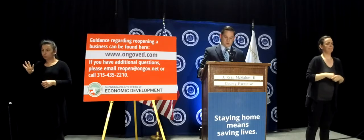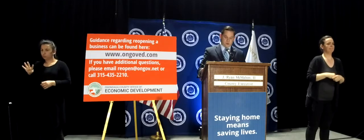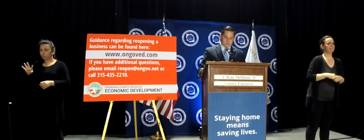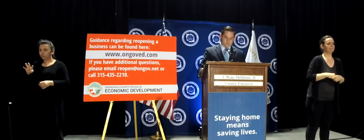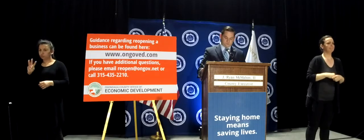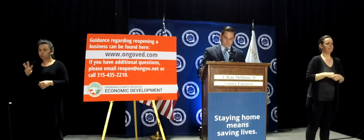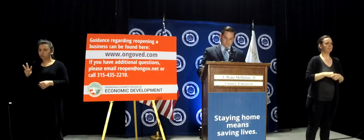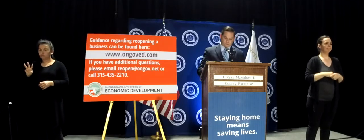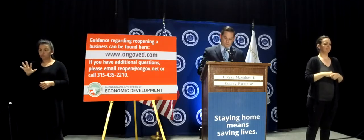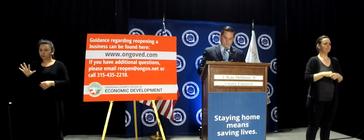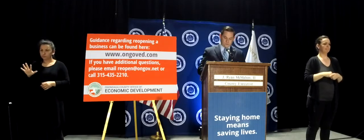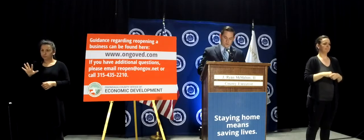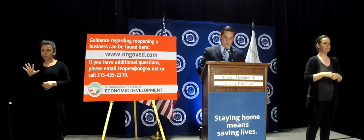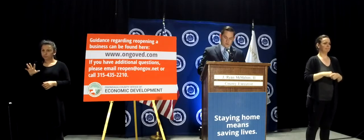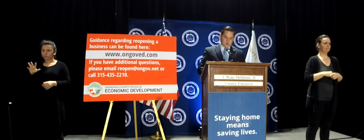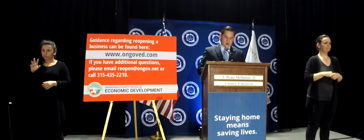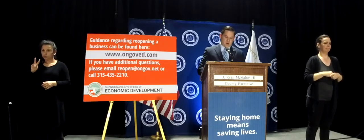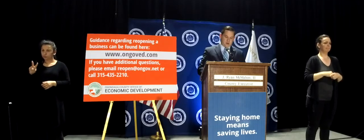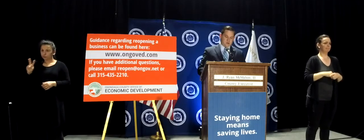315-435-2210.